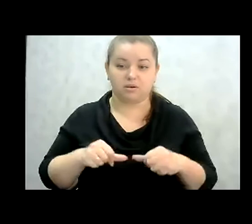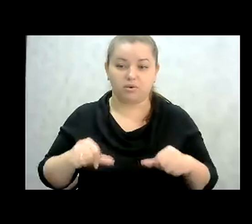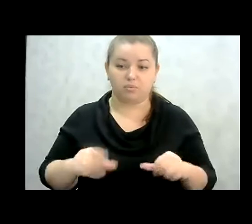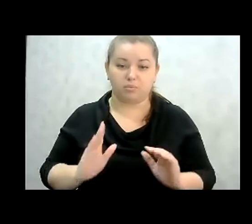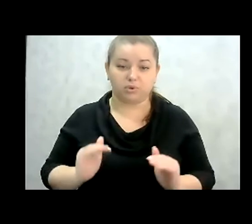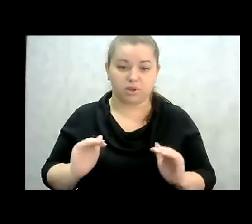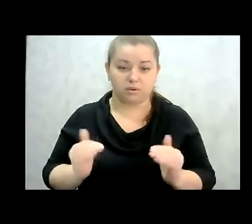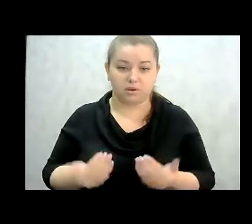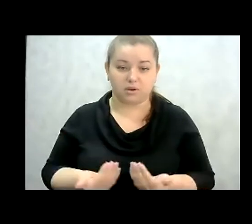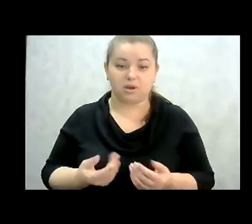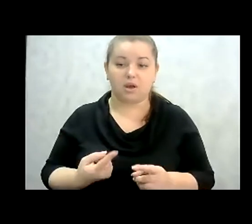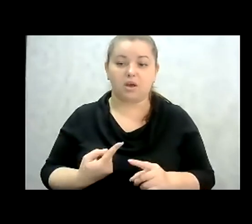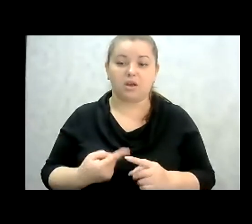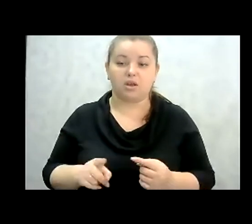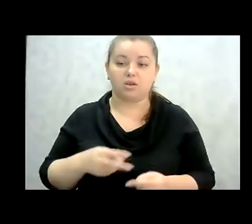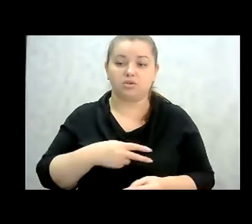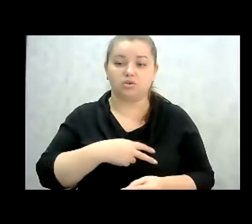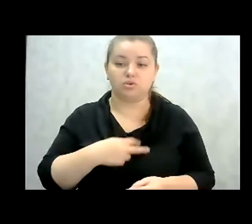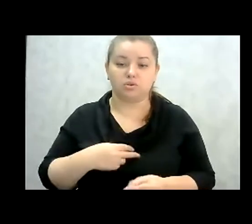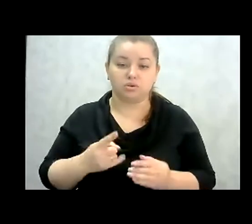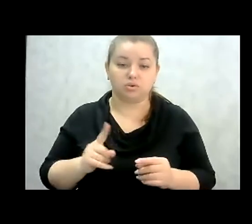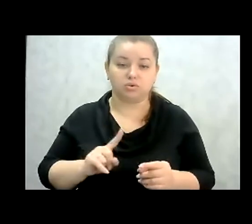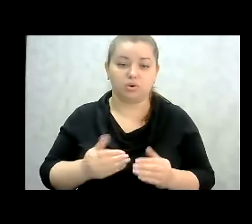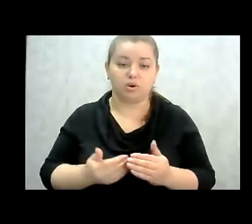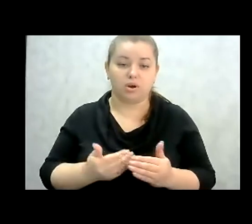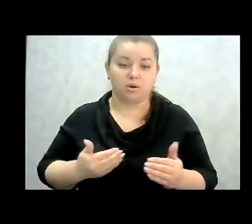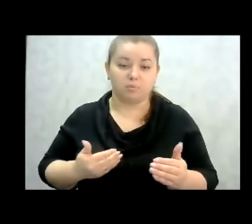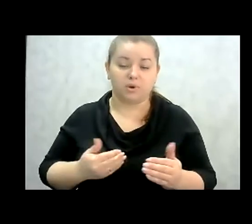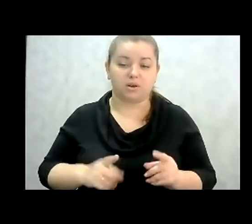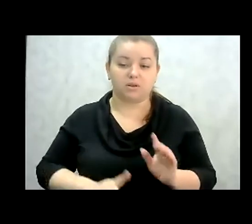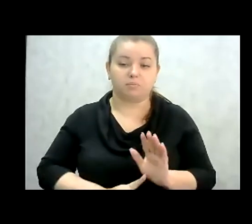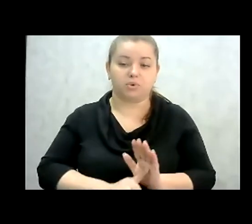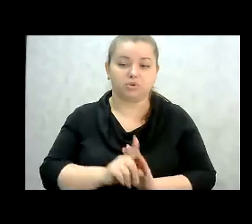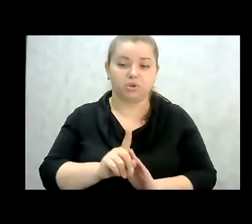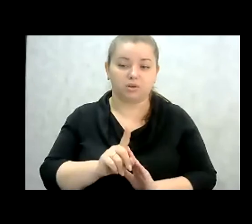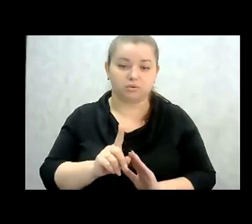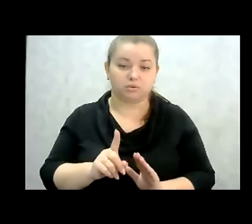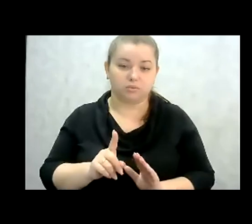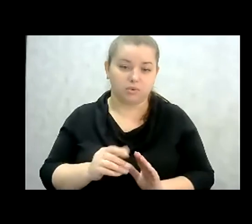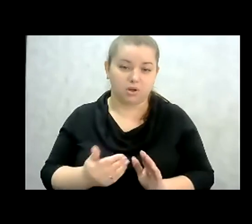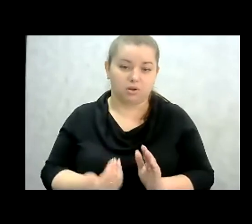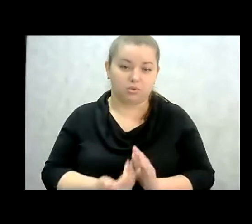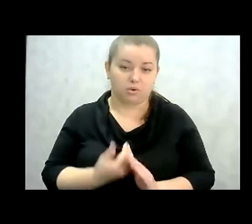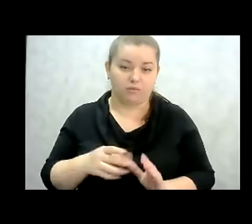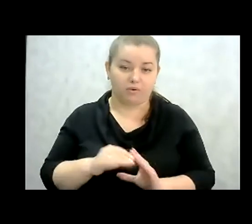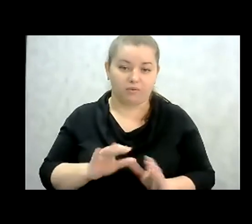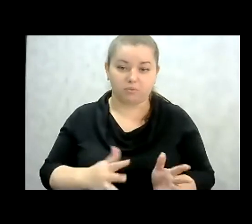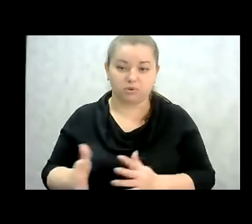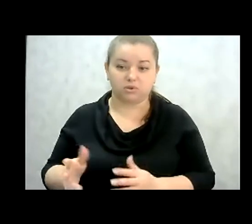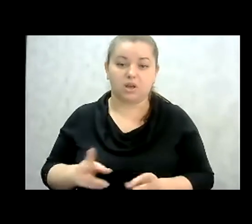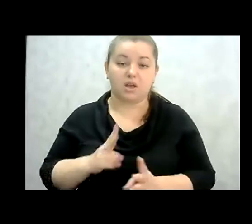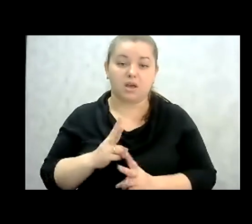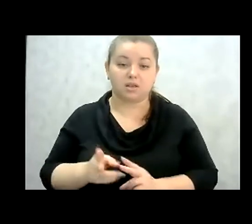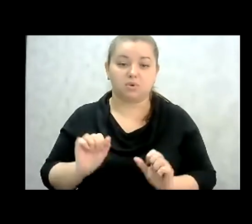We hope that the membership of these commissions, of the territorial